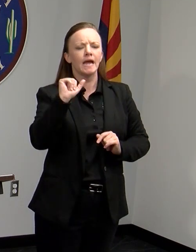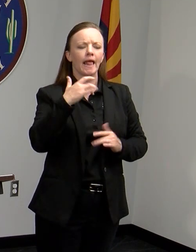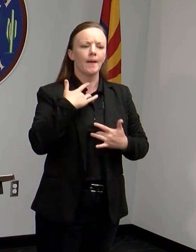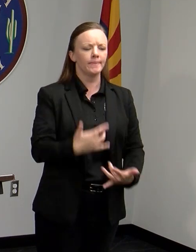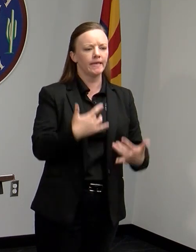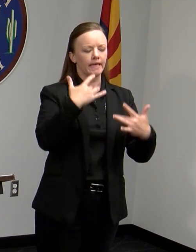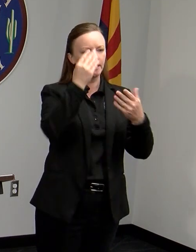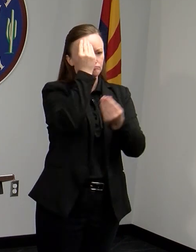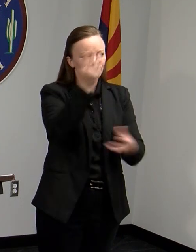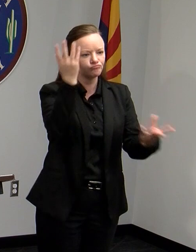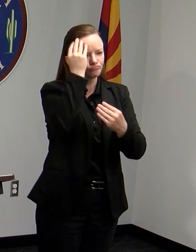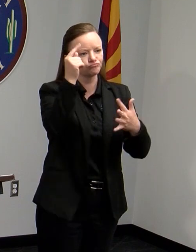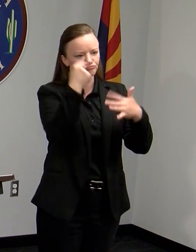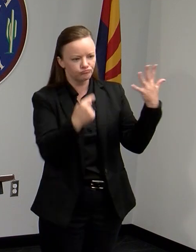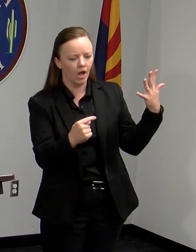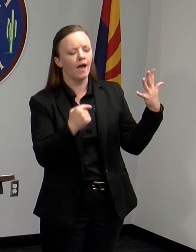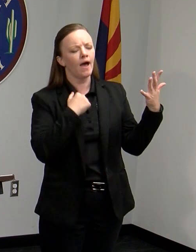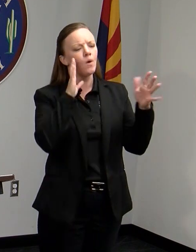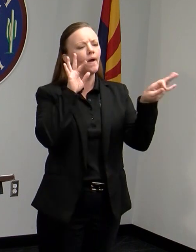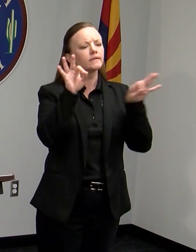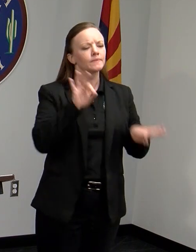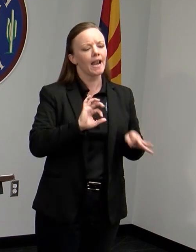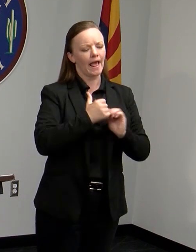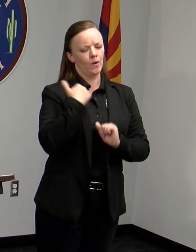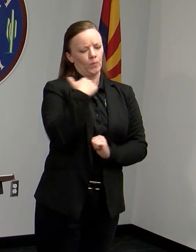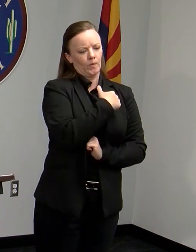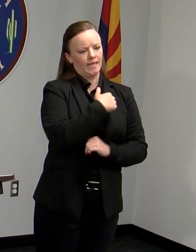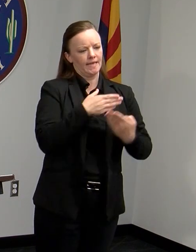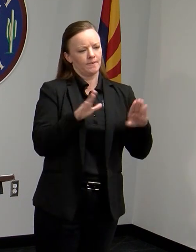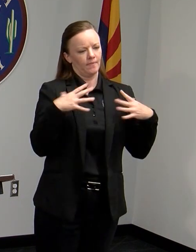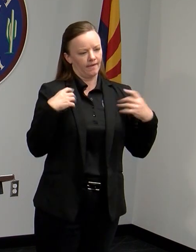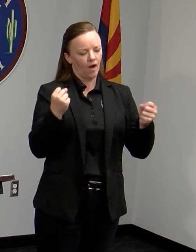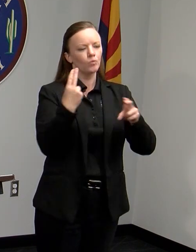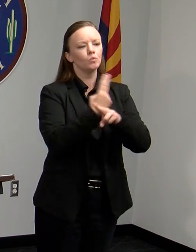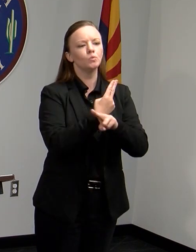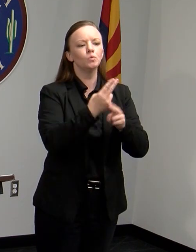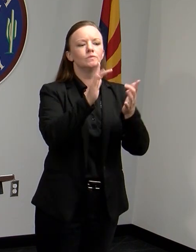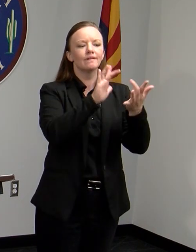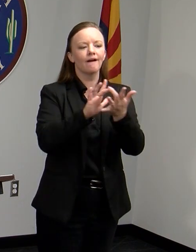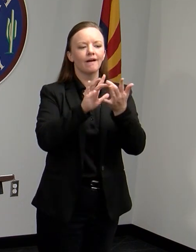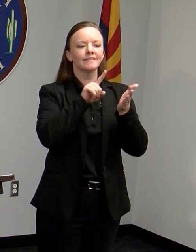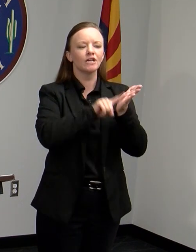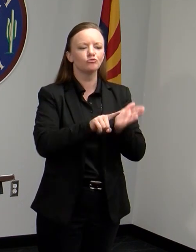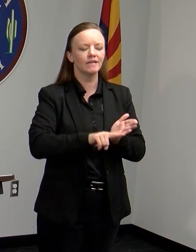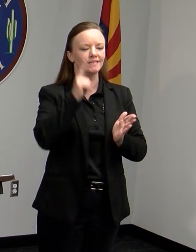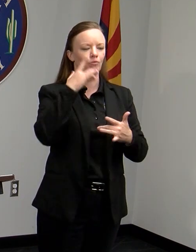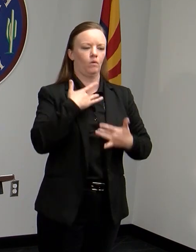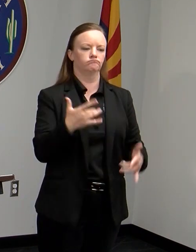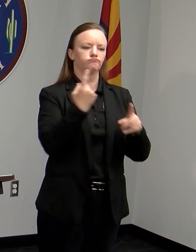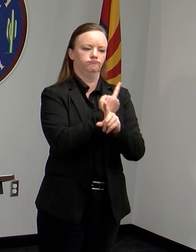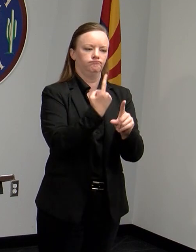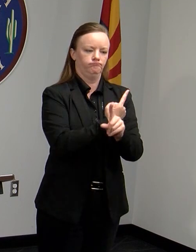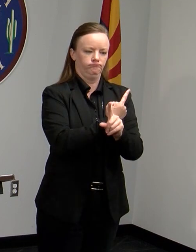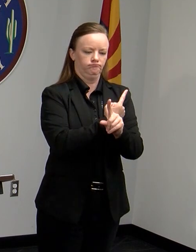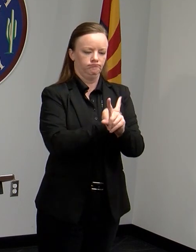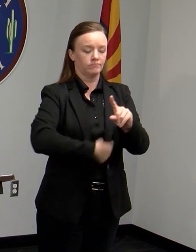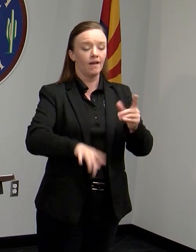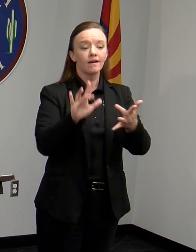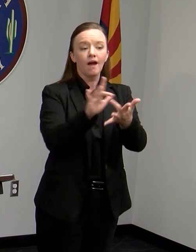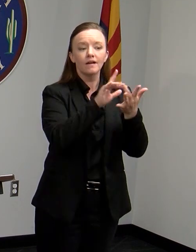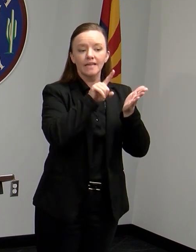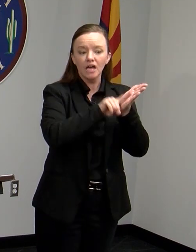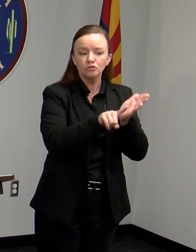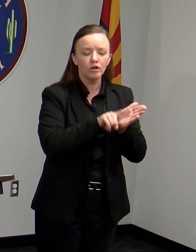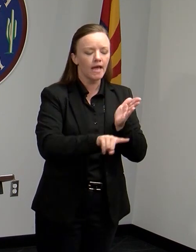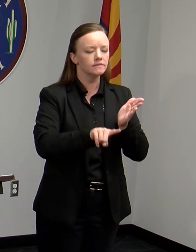how public health uses contact tracing really on just a daily basis. So contact tracing has been a fundamental